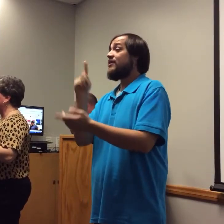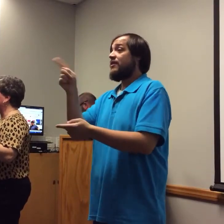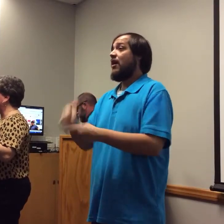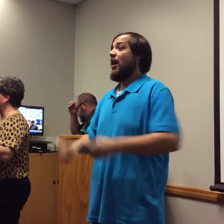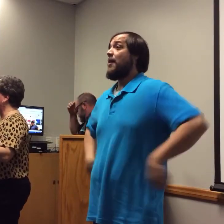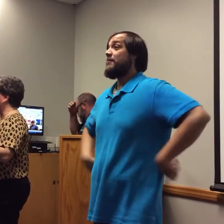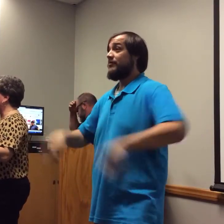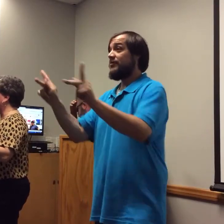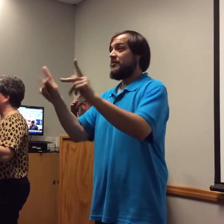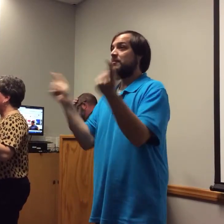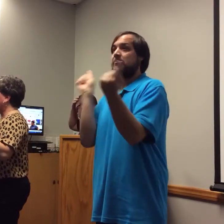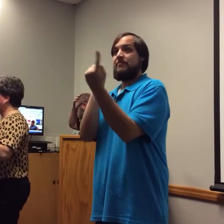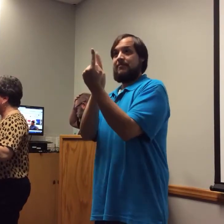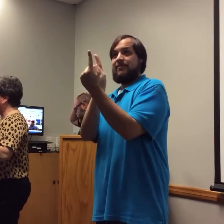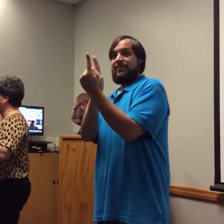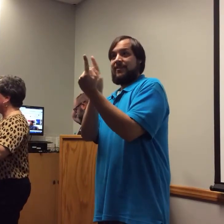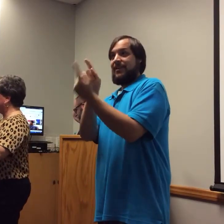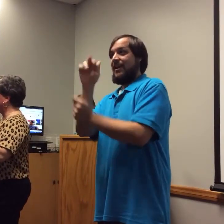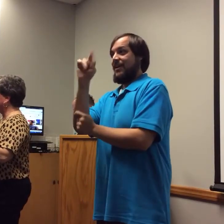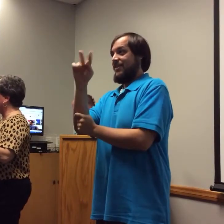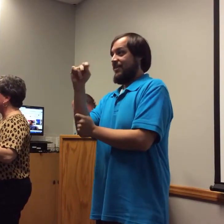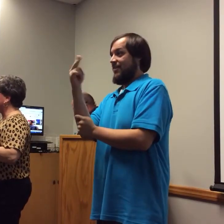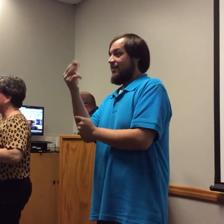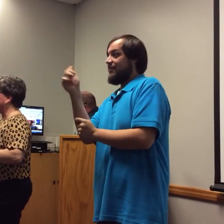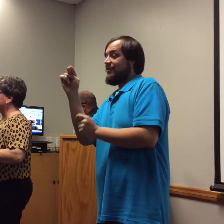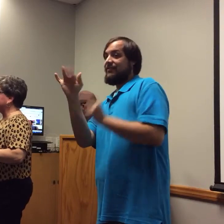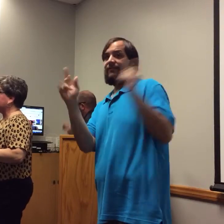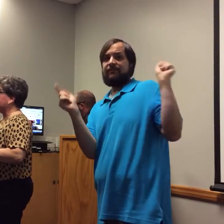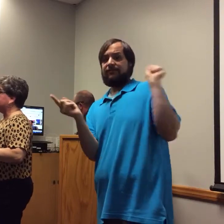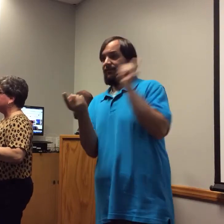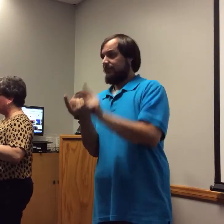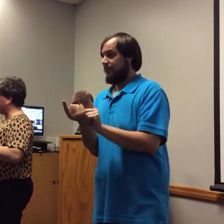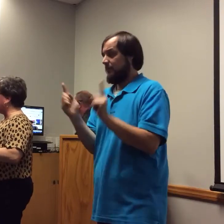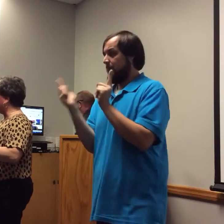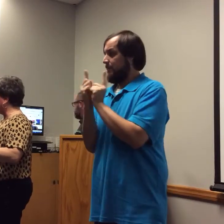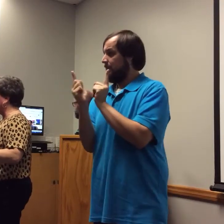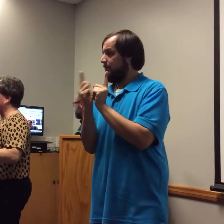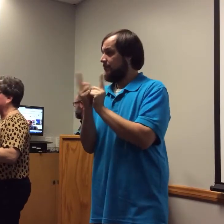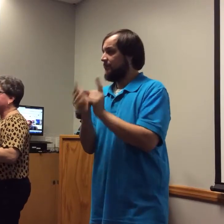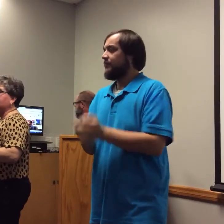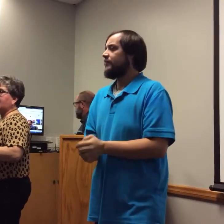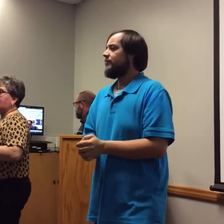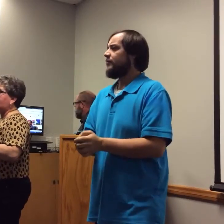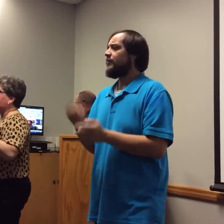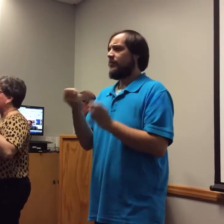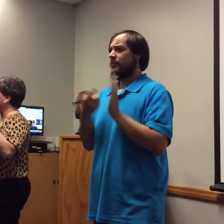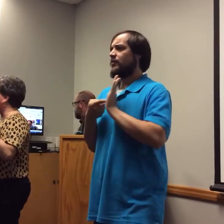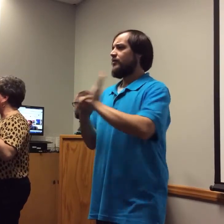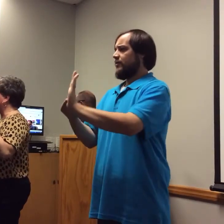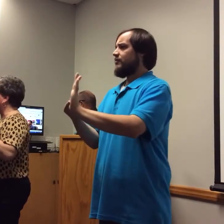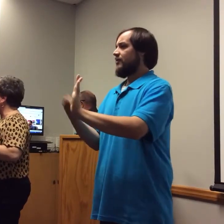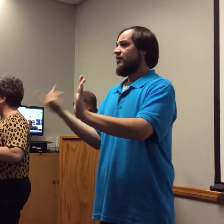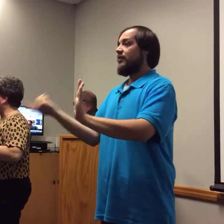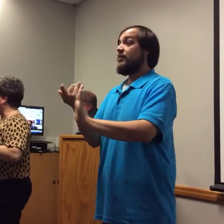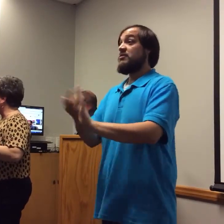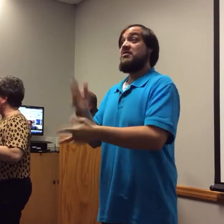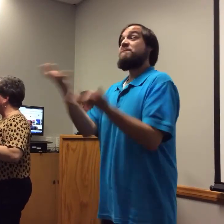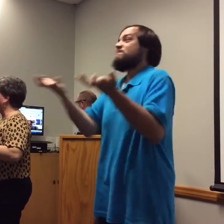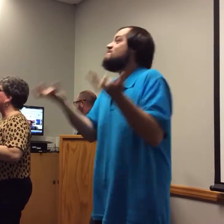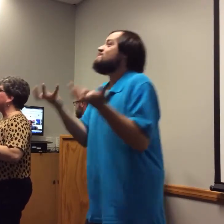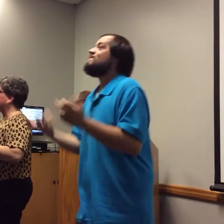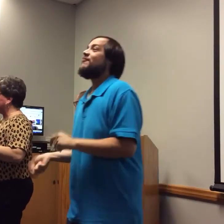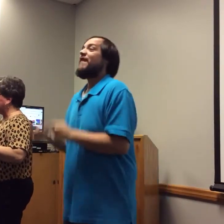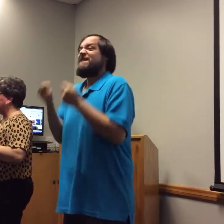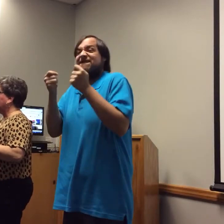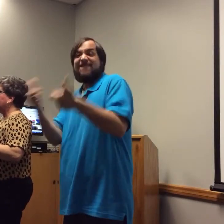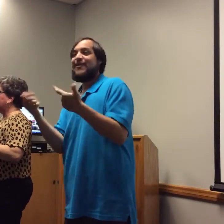the opportunity to meet with Anthony when he first came to show us what they had proposed, and they just jumped on board